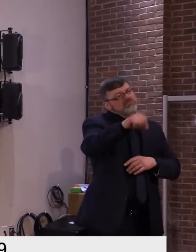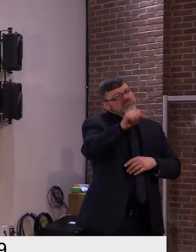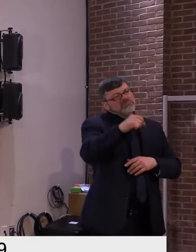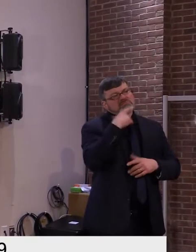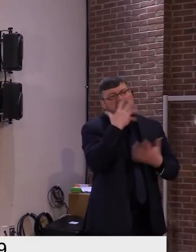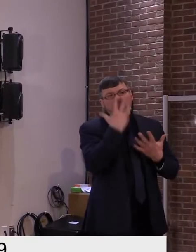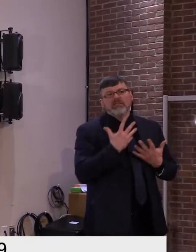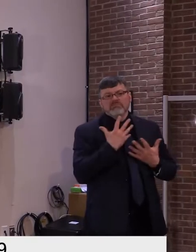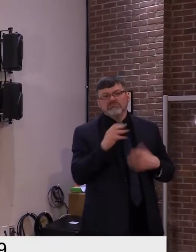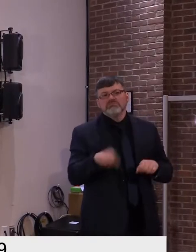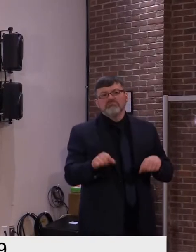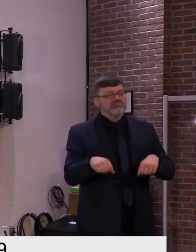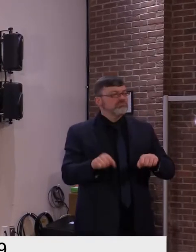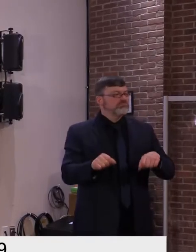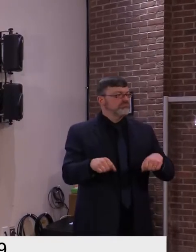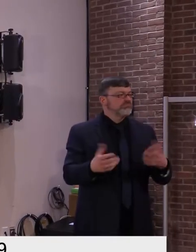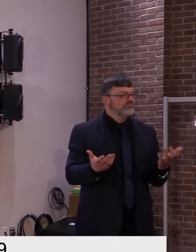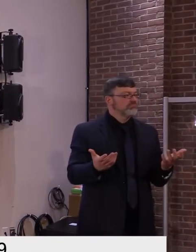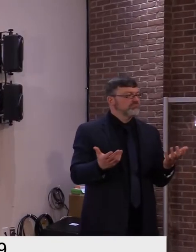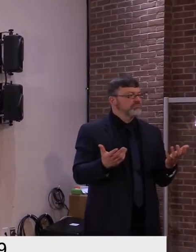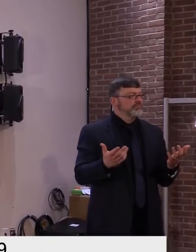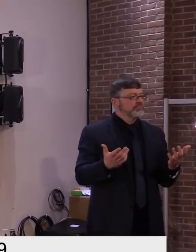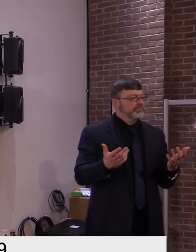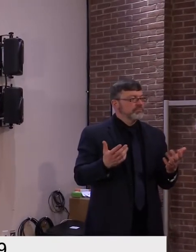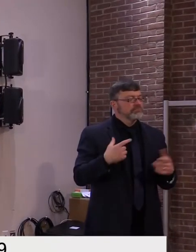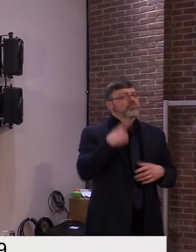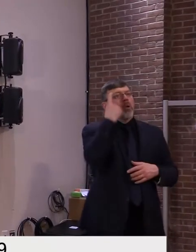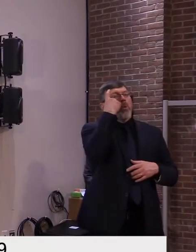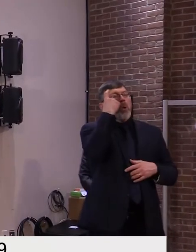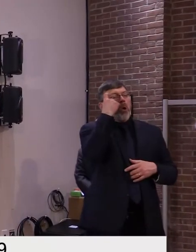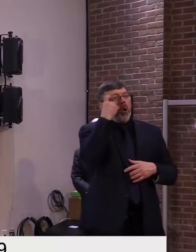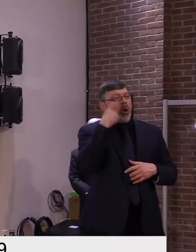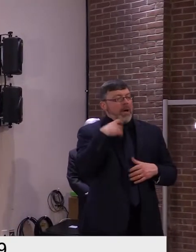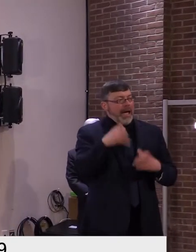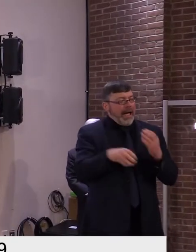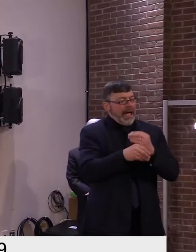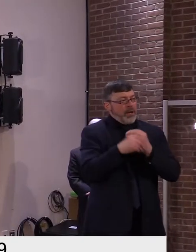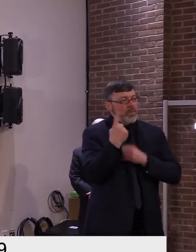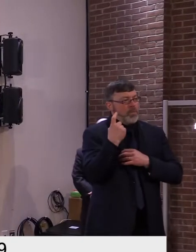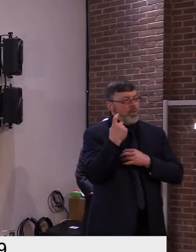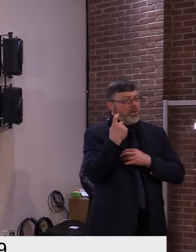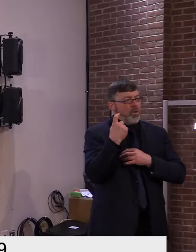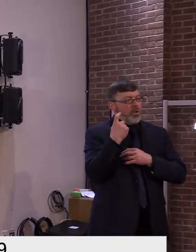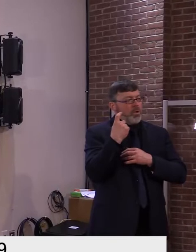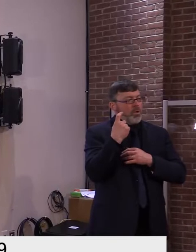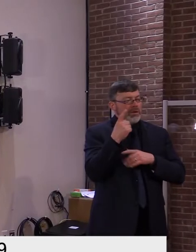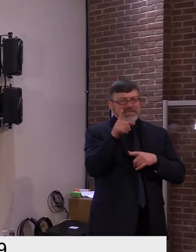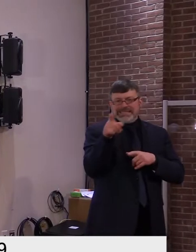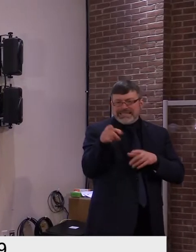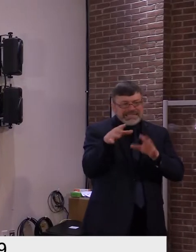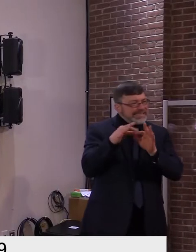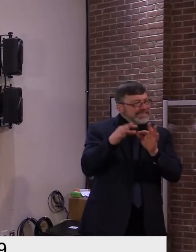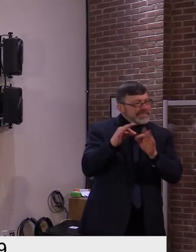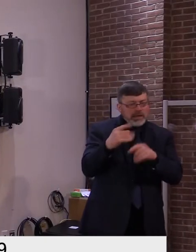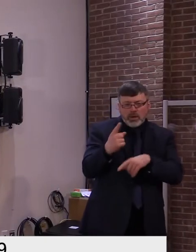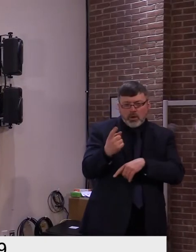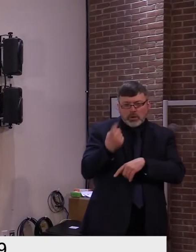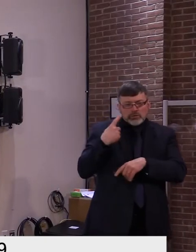want to just add in one piece of information regarding the previous question, and that was